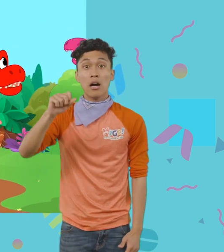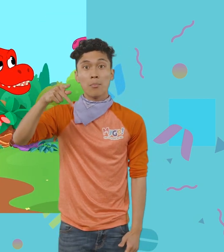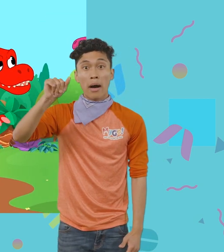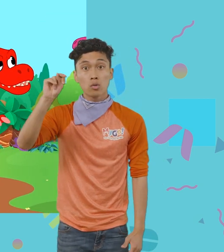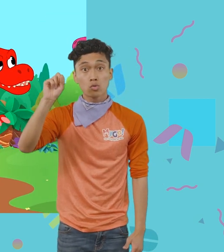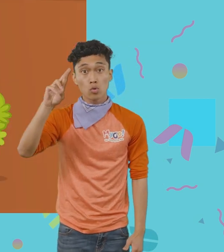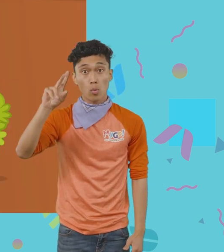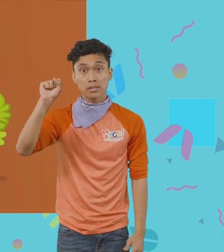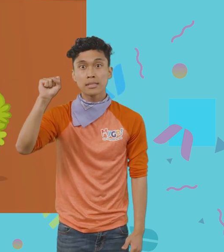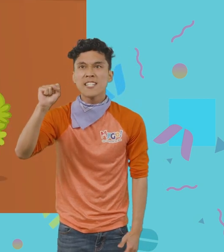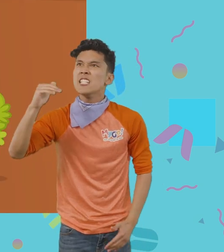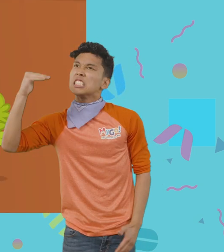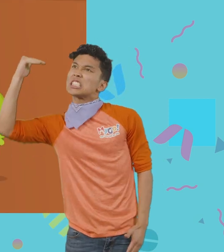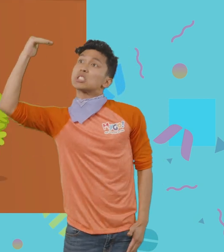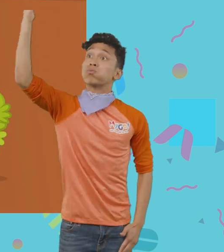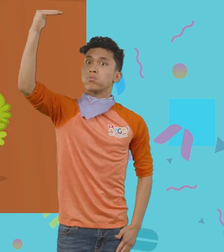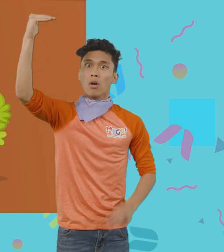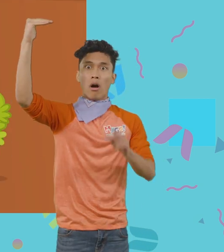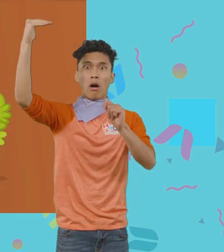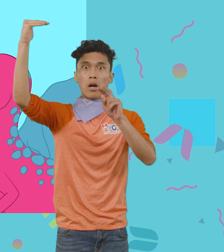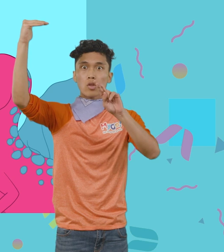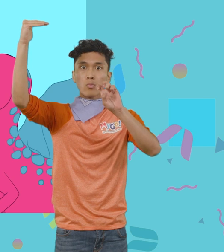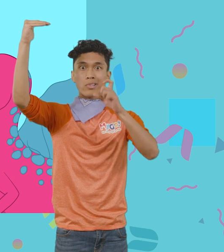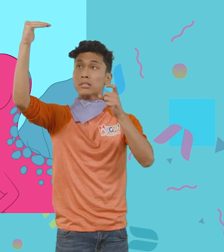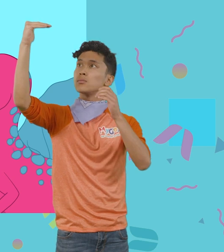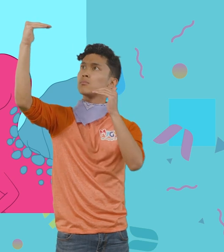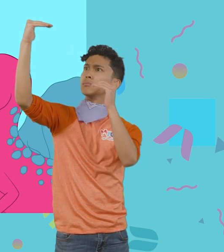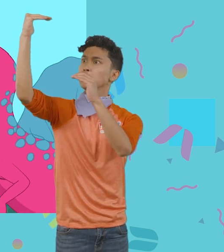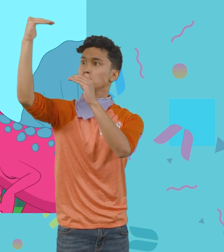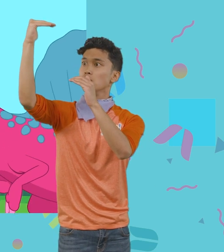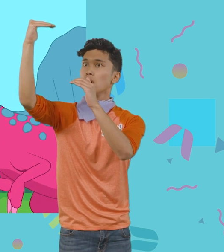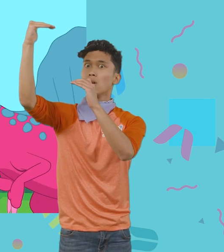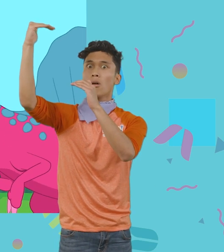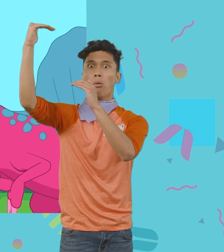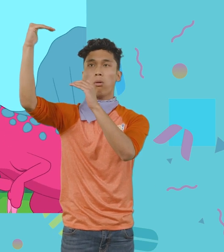A Spinosaur is way bigger than a T-Rex!